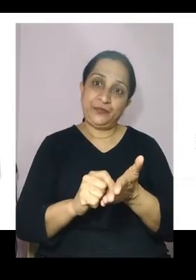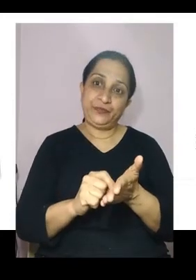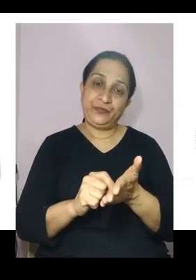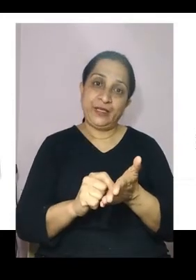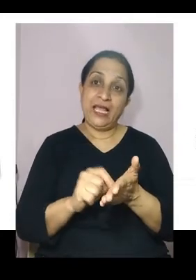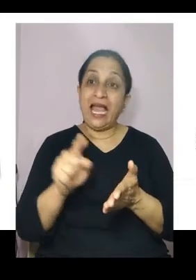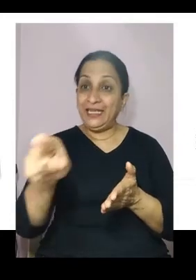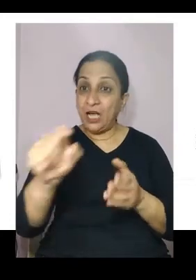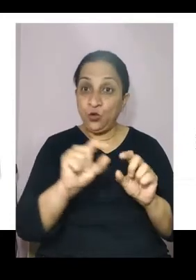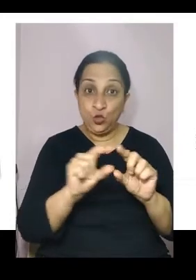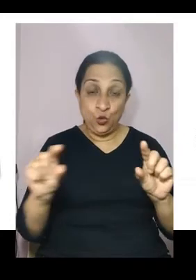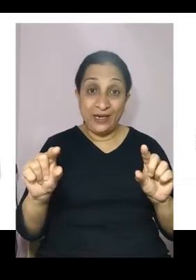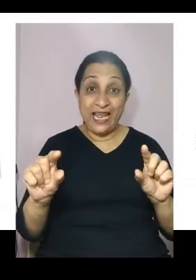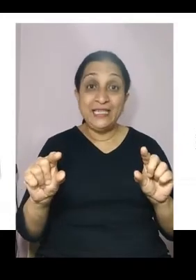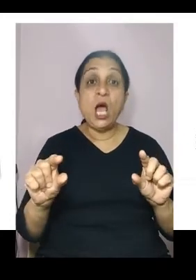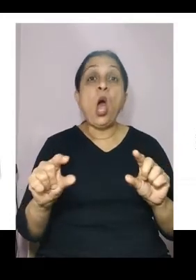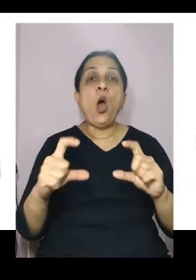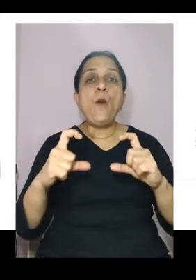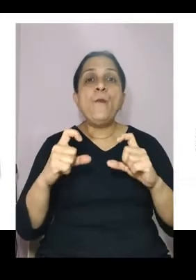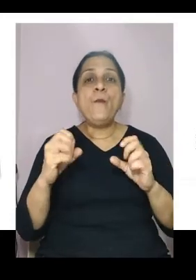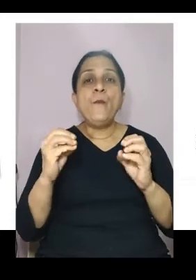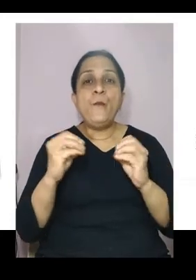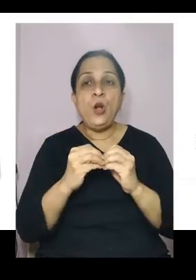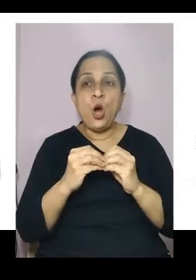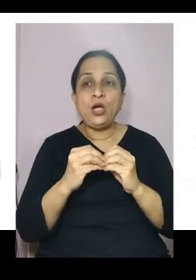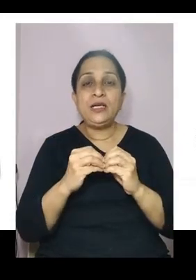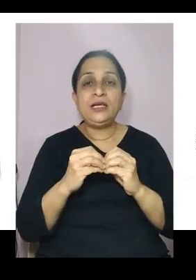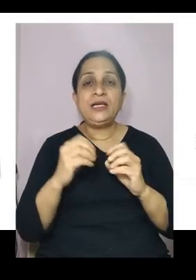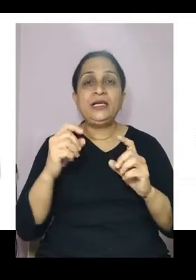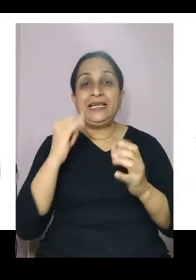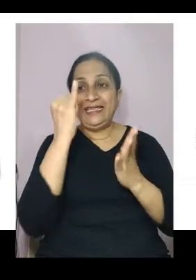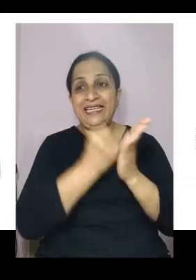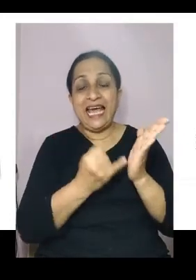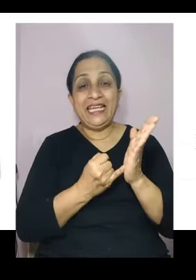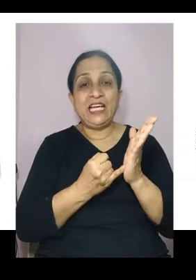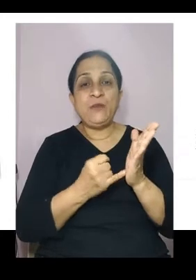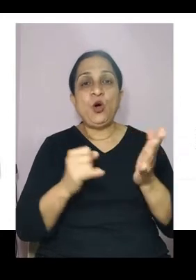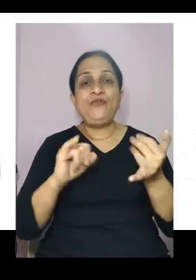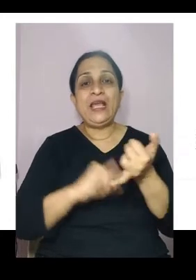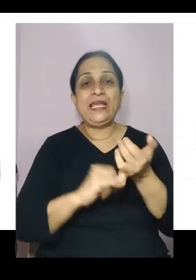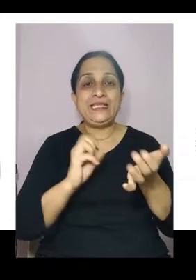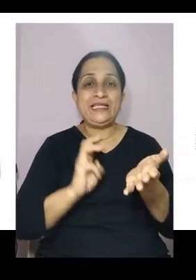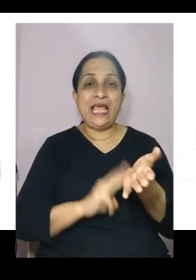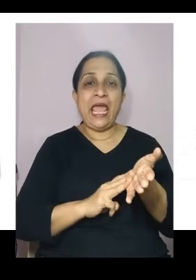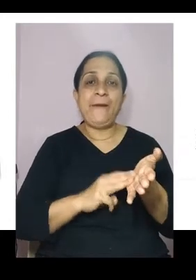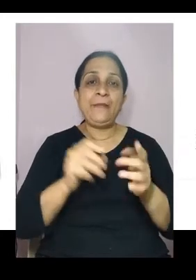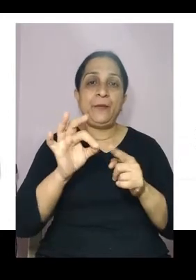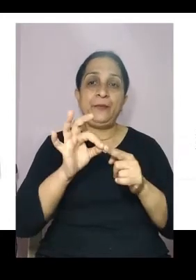write. And down you will write block diagram of